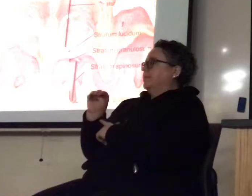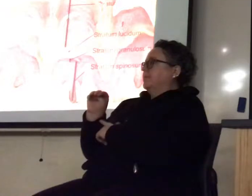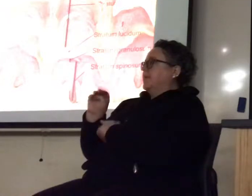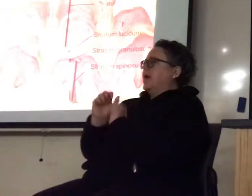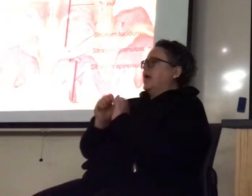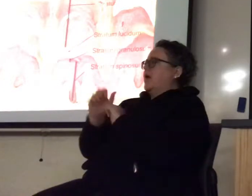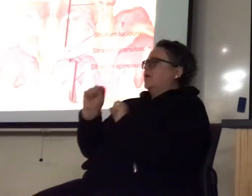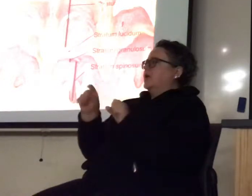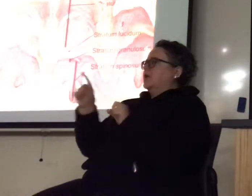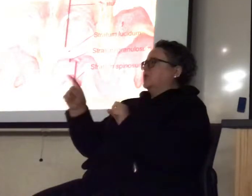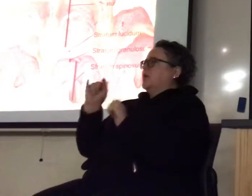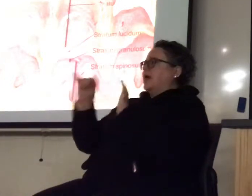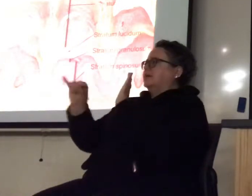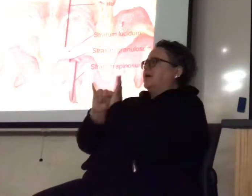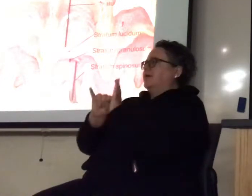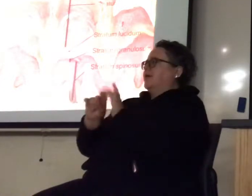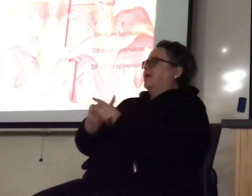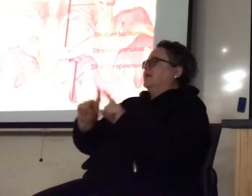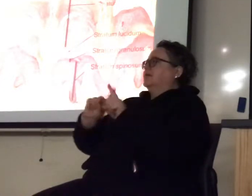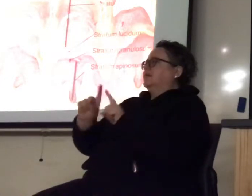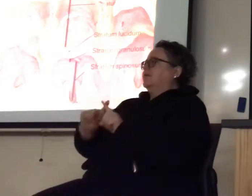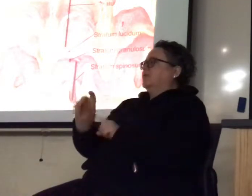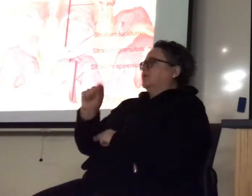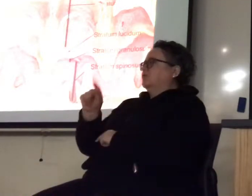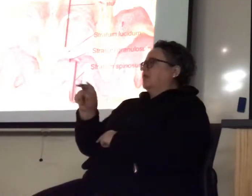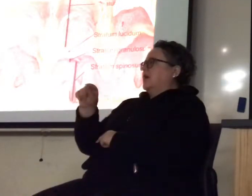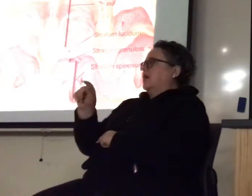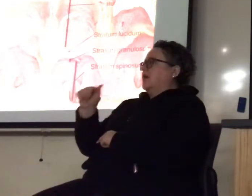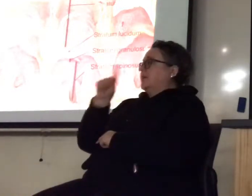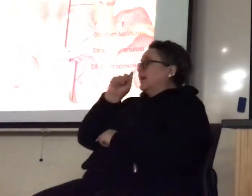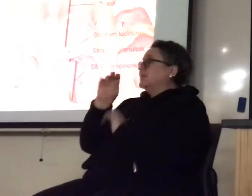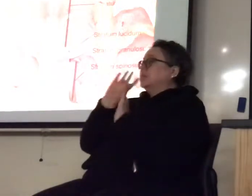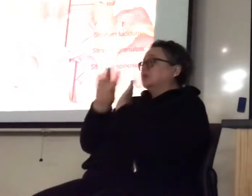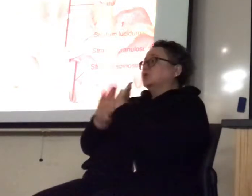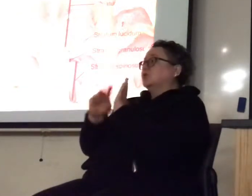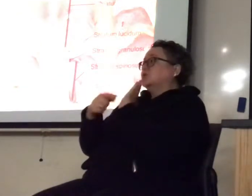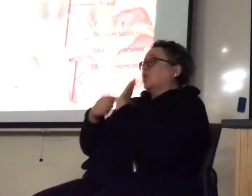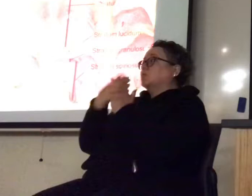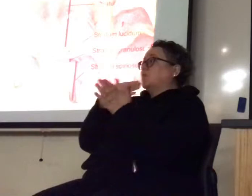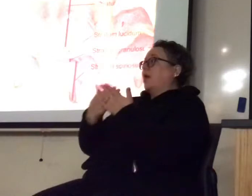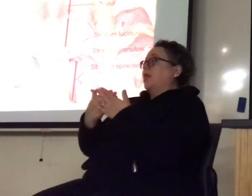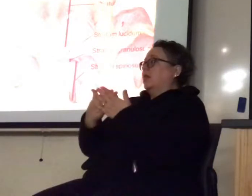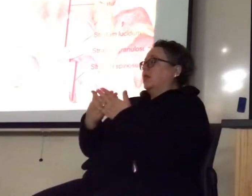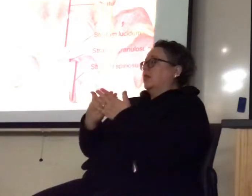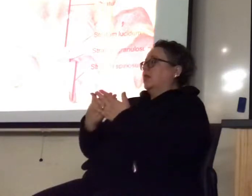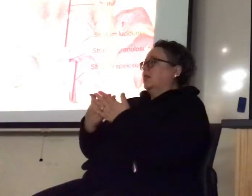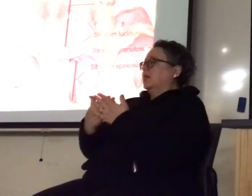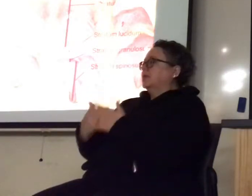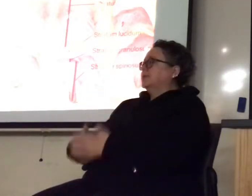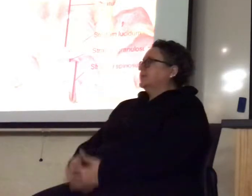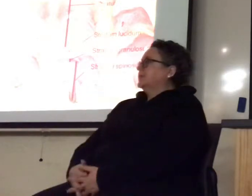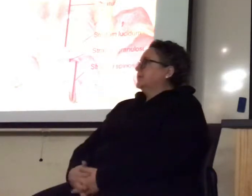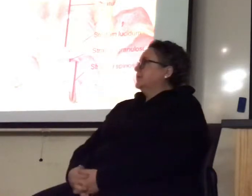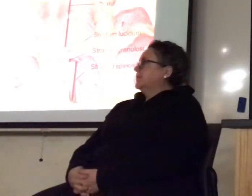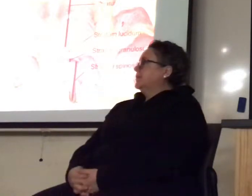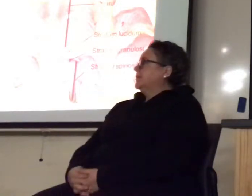how you can identify the different strata. But the picture shows it pretty good. Let me get my pointer.